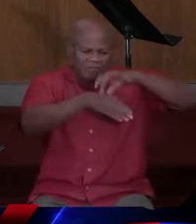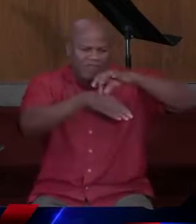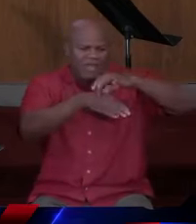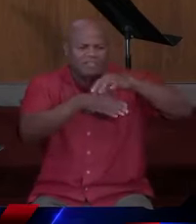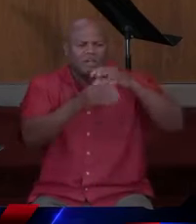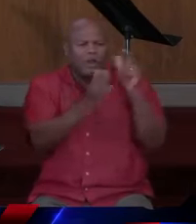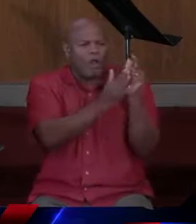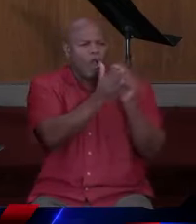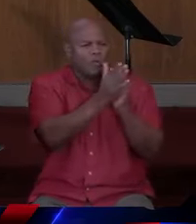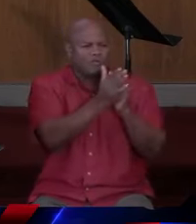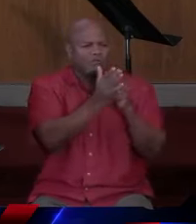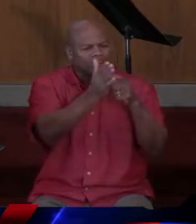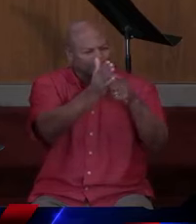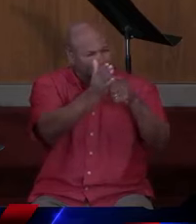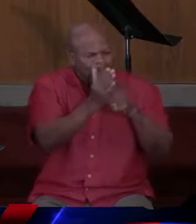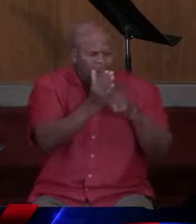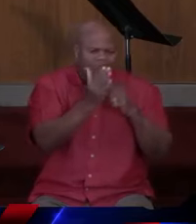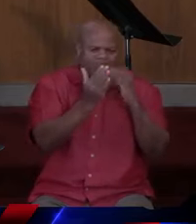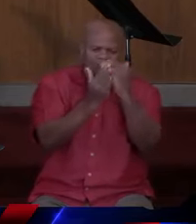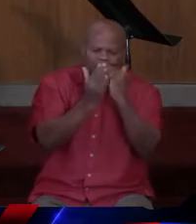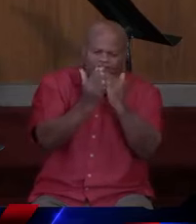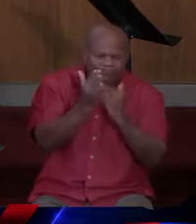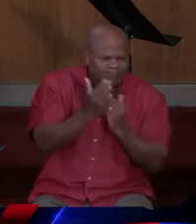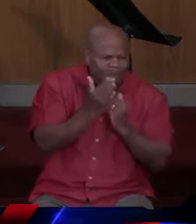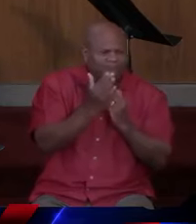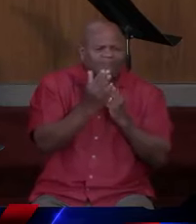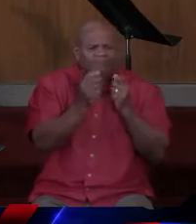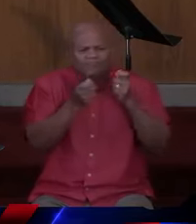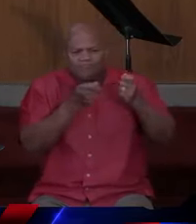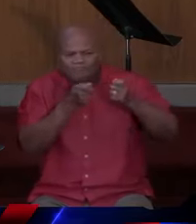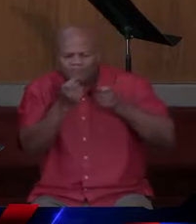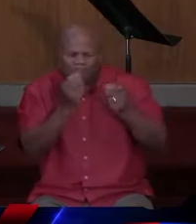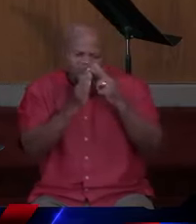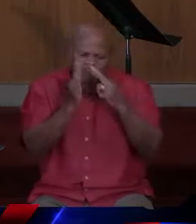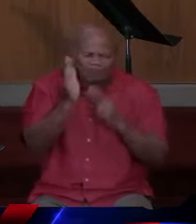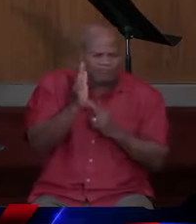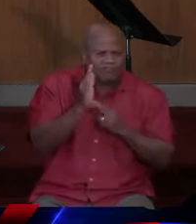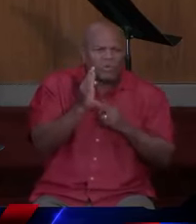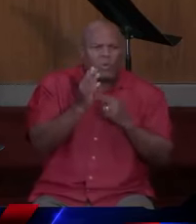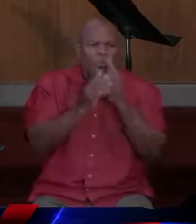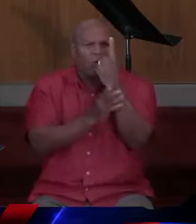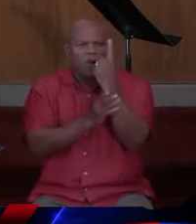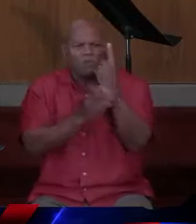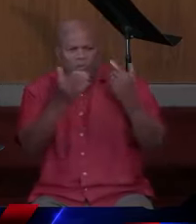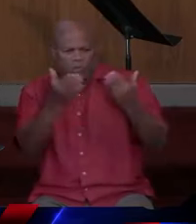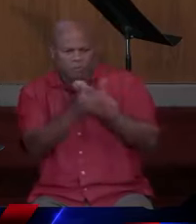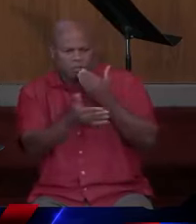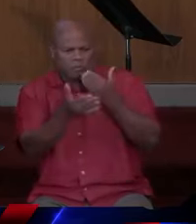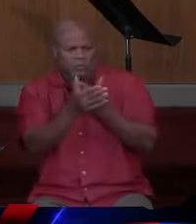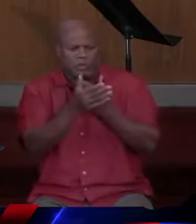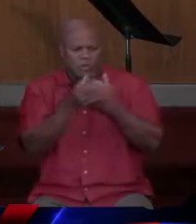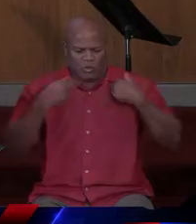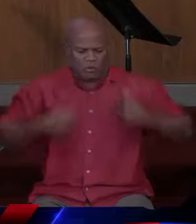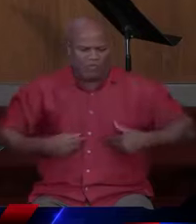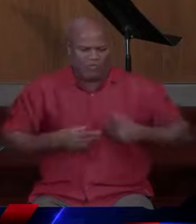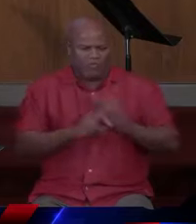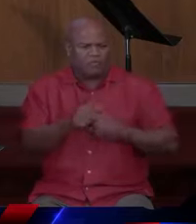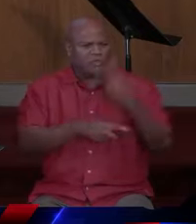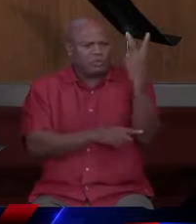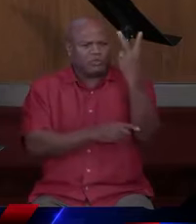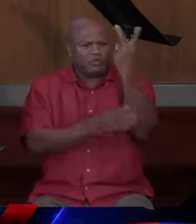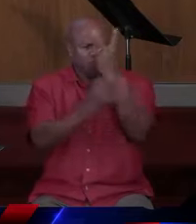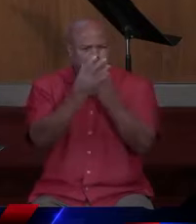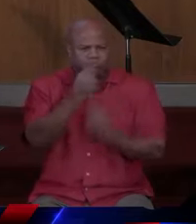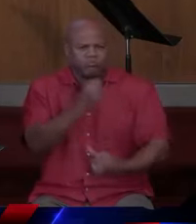regulations. His purpose was to create in himself one new humanity out of the two, thus making